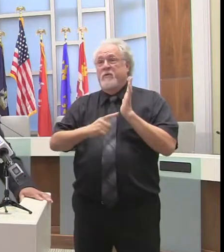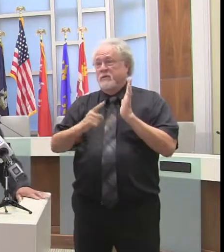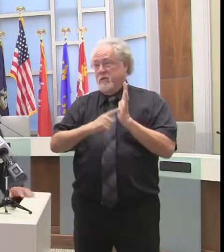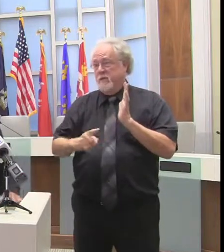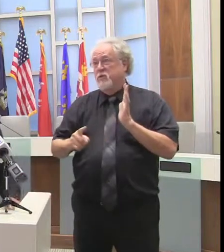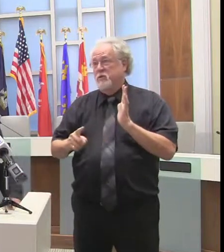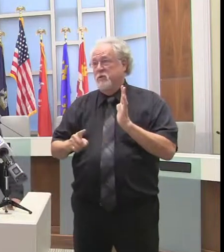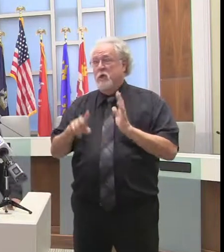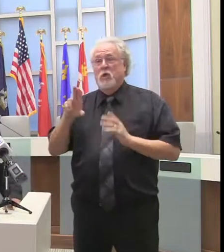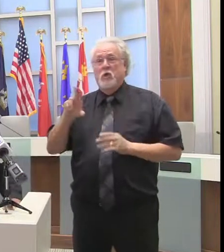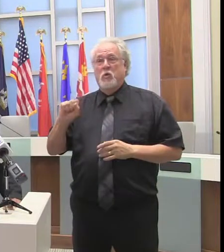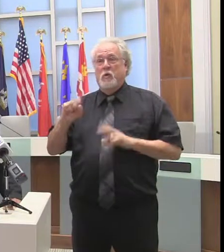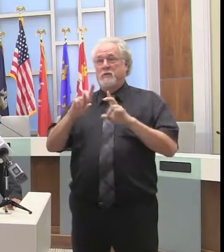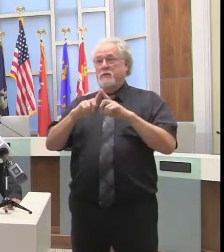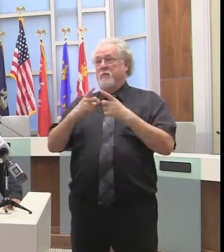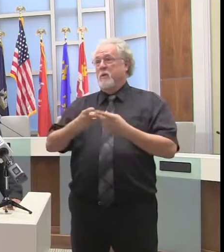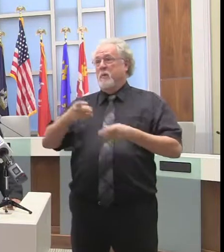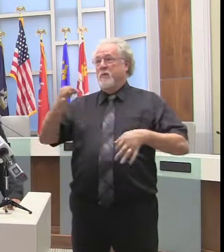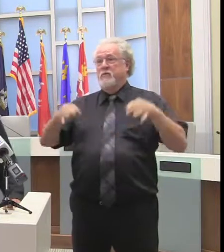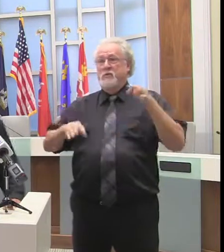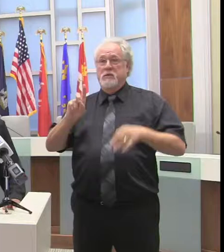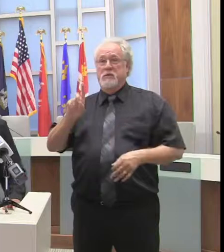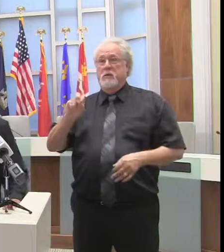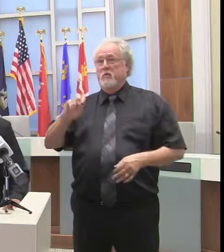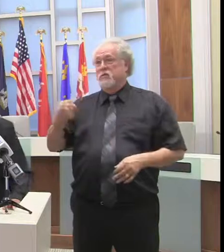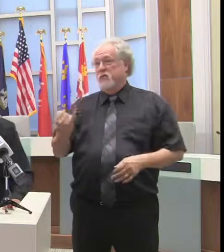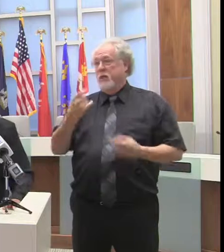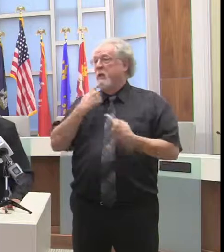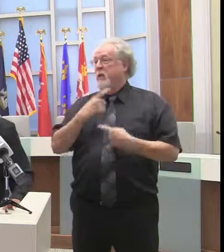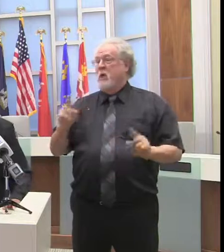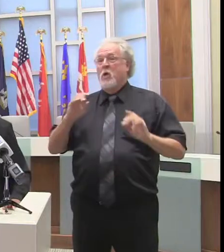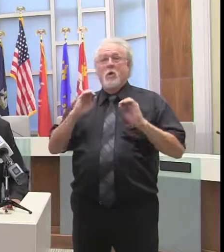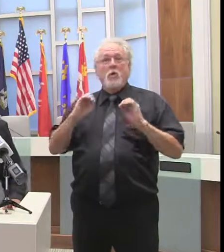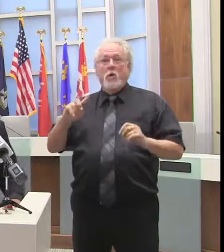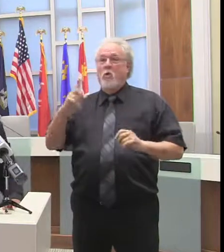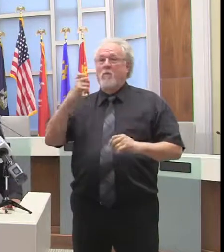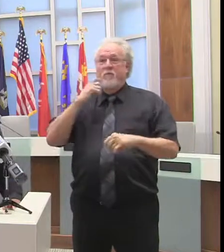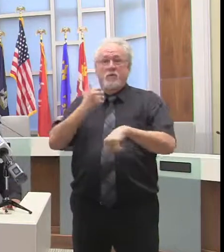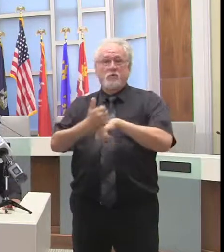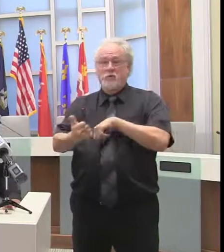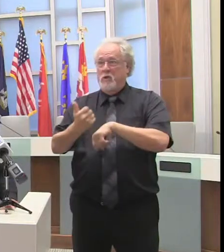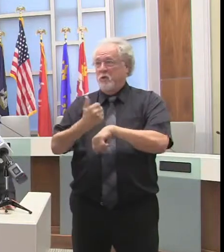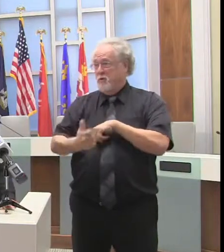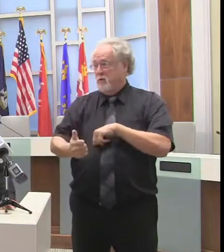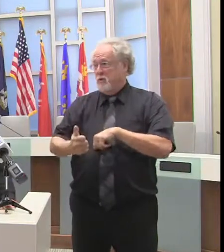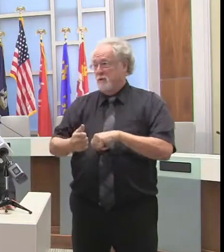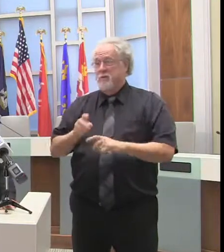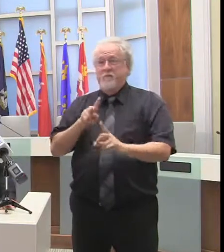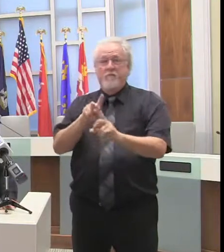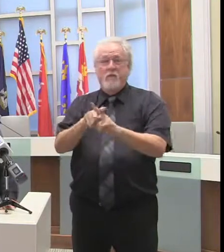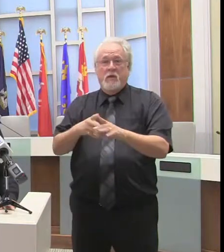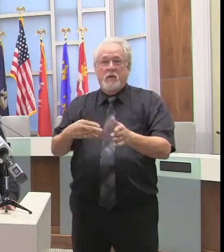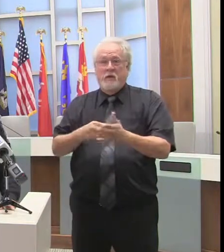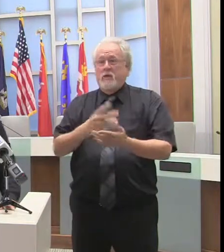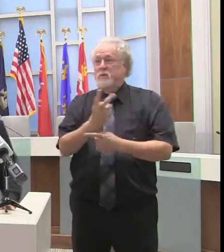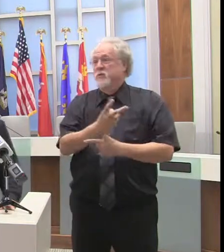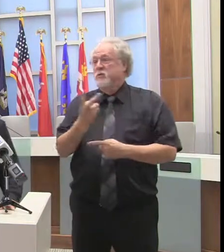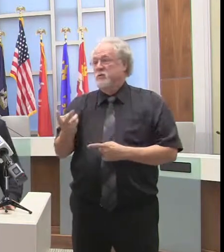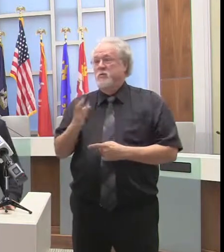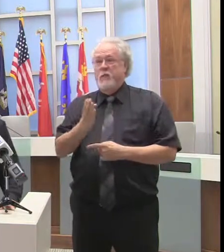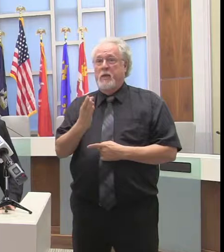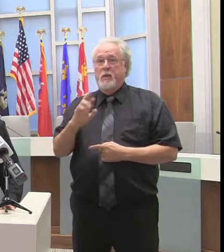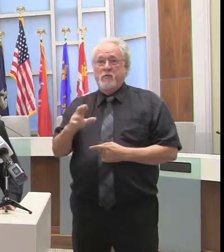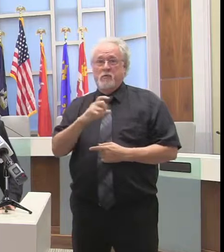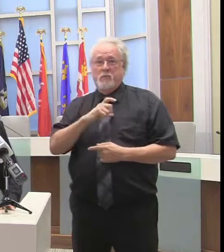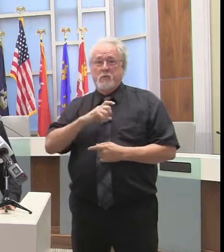investigation, the U.S. Department of Justice announced that no federal charges would be filed against the two Baton